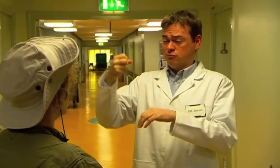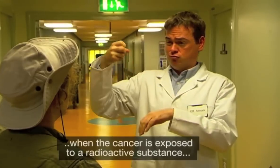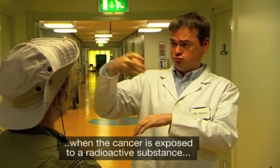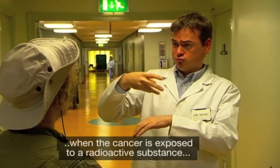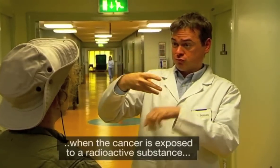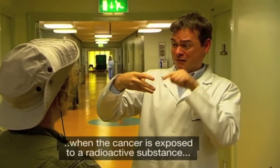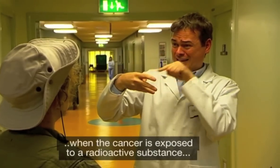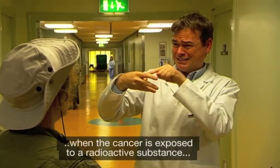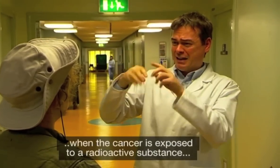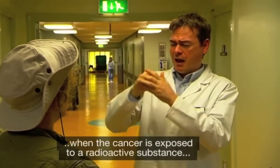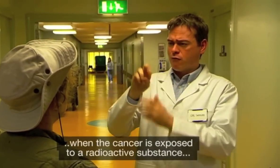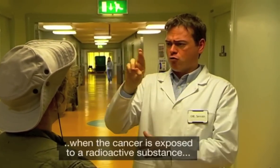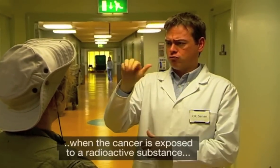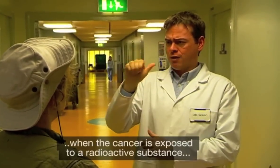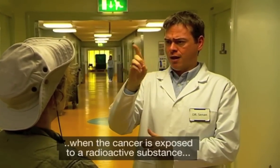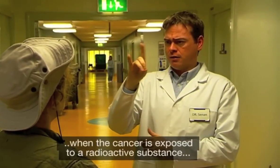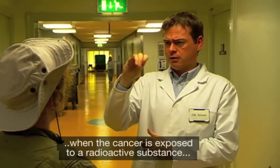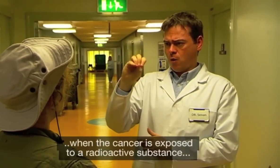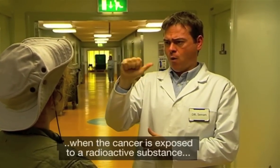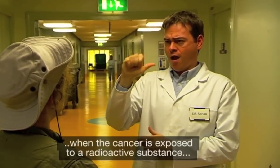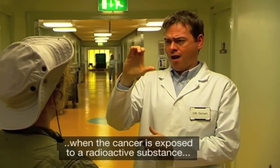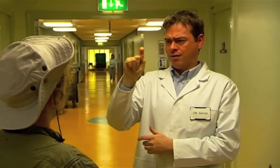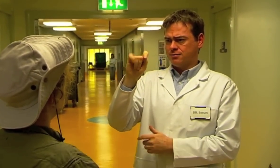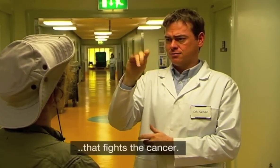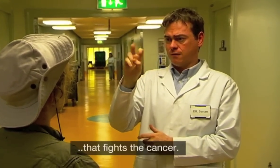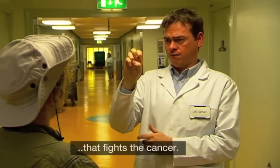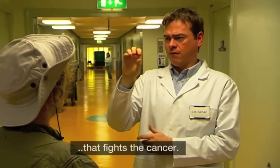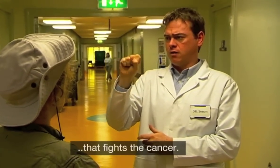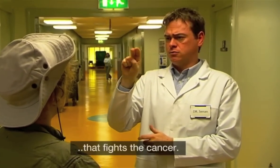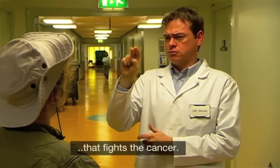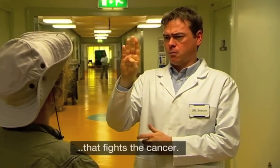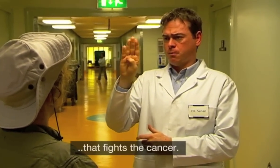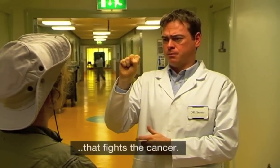When the cancer is exposed to radioactive substance that fights the cancer.